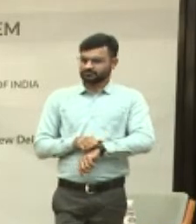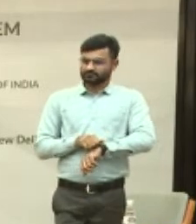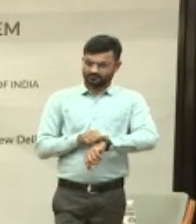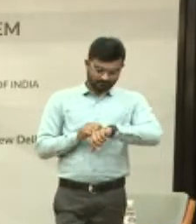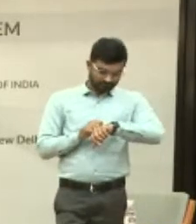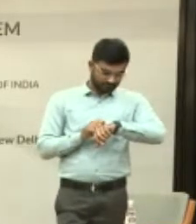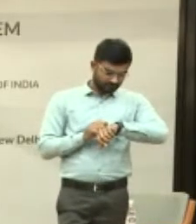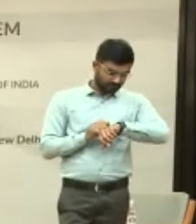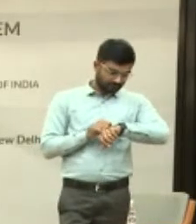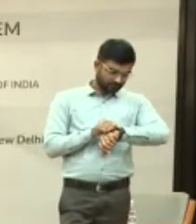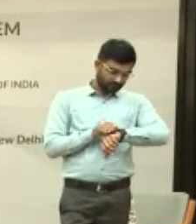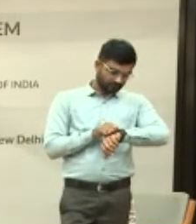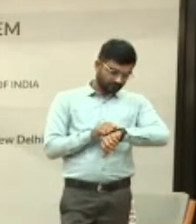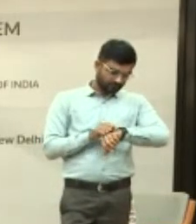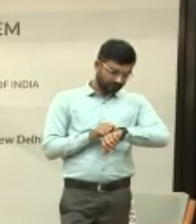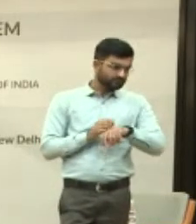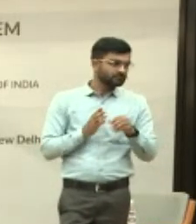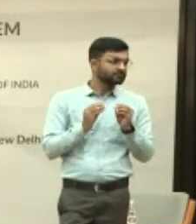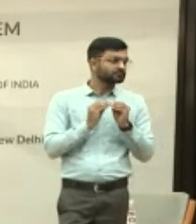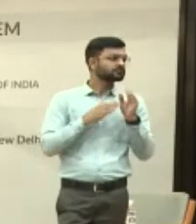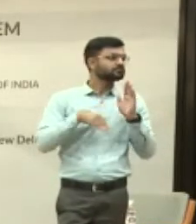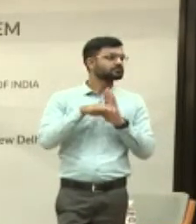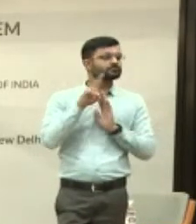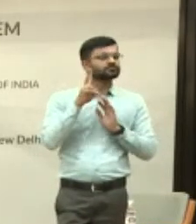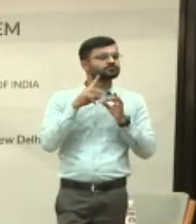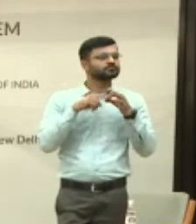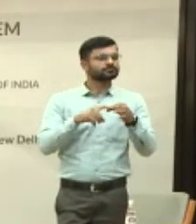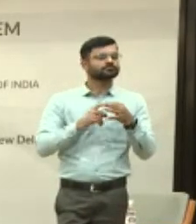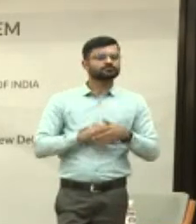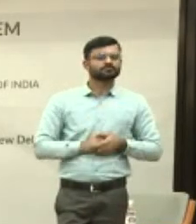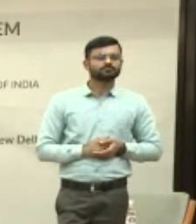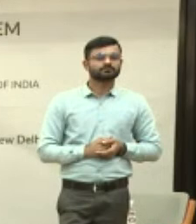two questions here. And then we'll end.